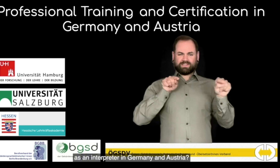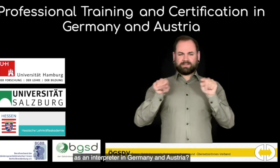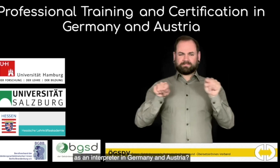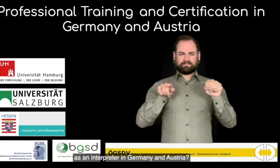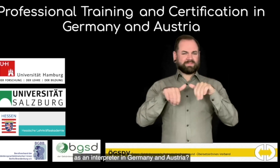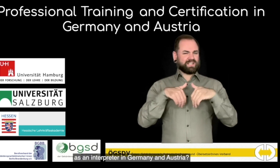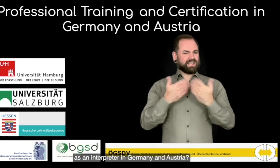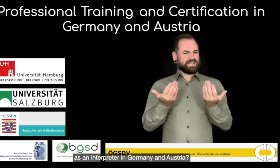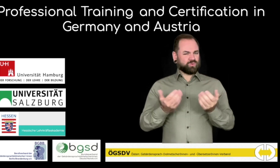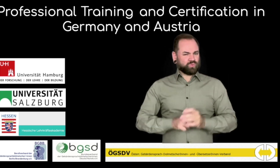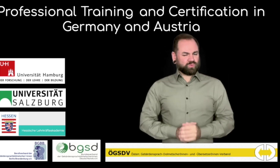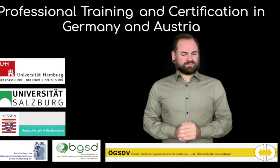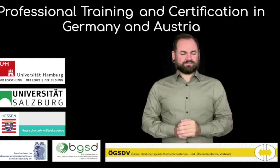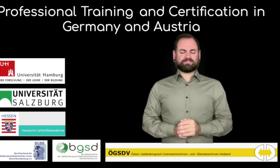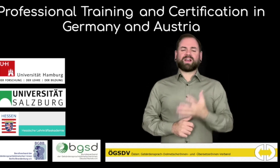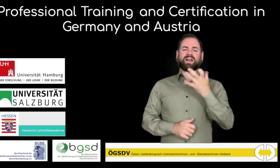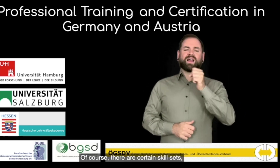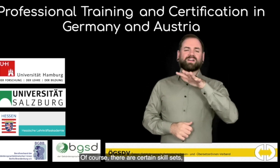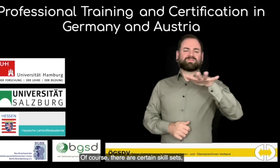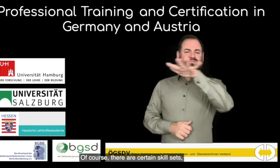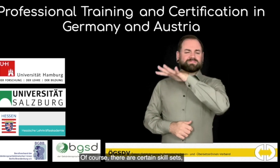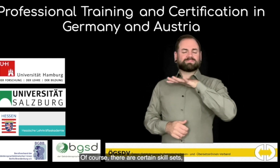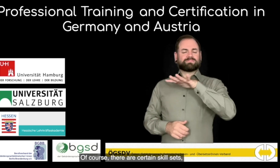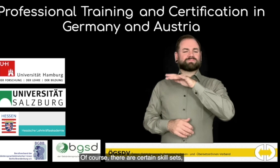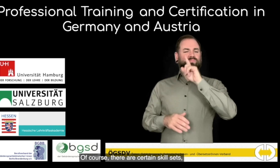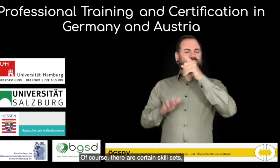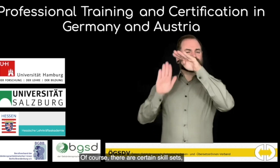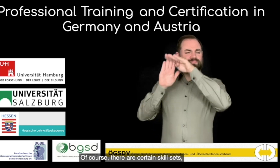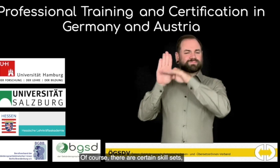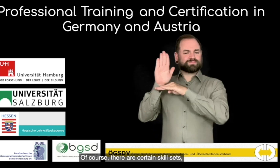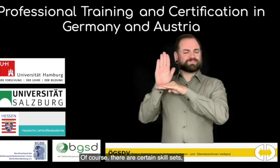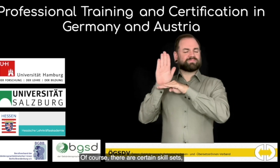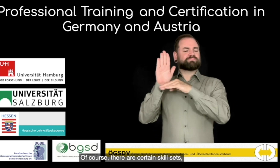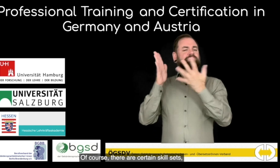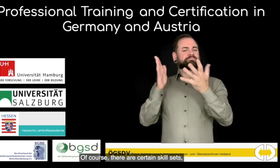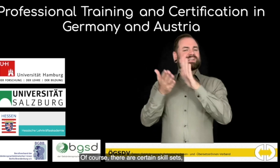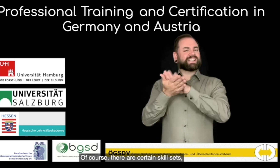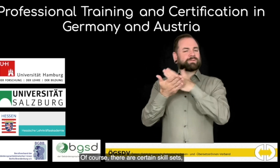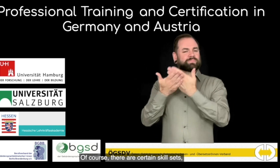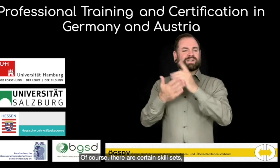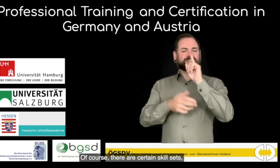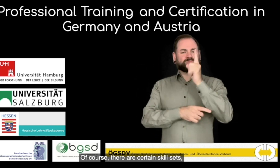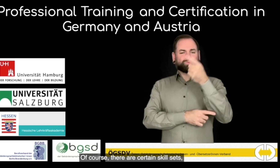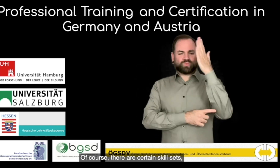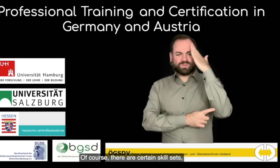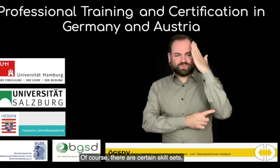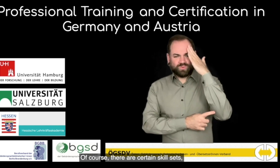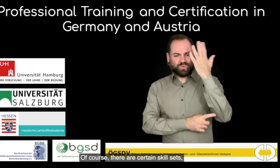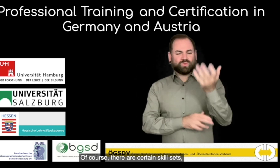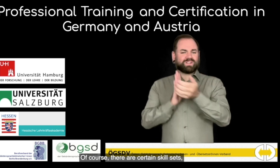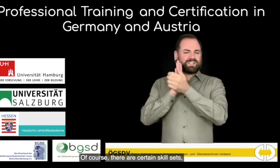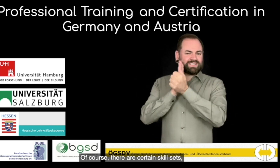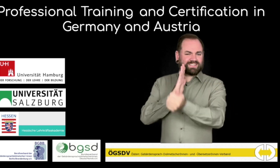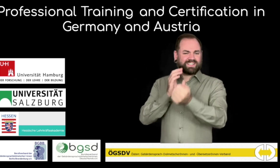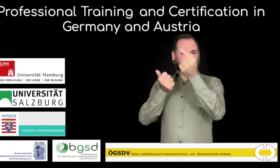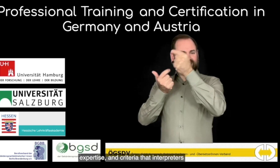Of course, there are certain skill sets, expertise, and criteria that interpreters must meet in order to receive